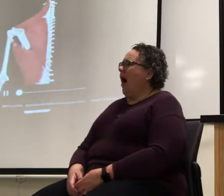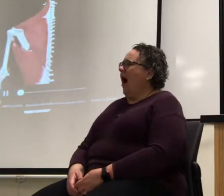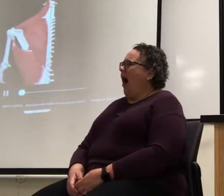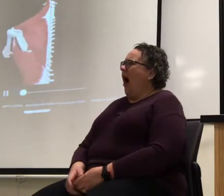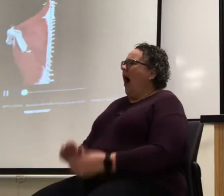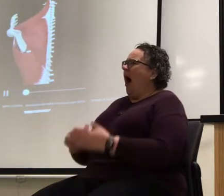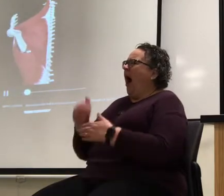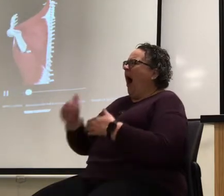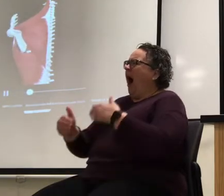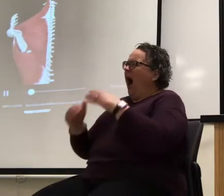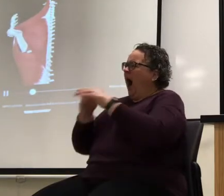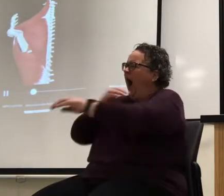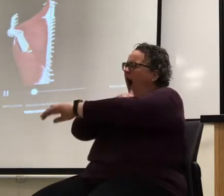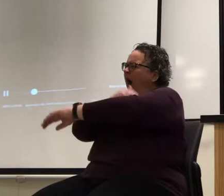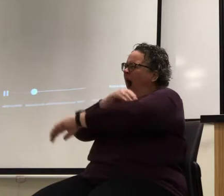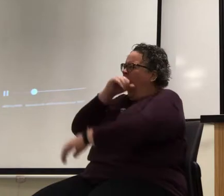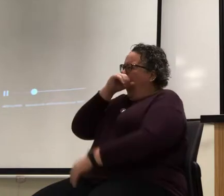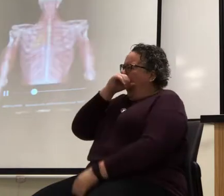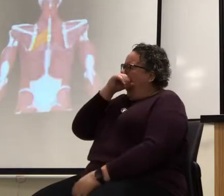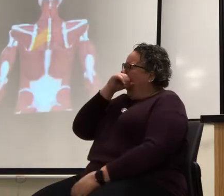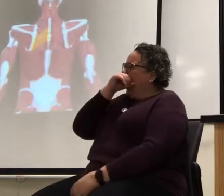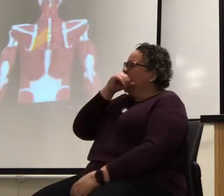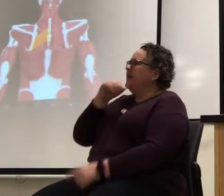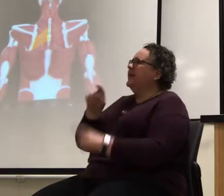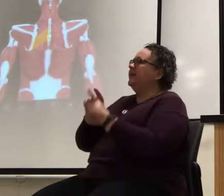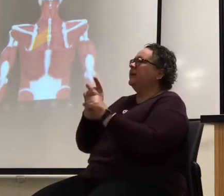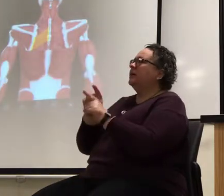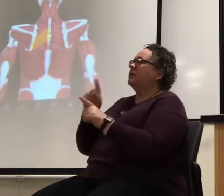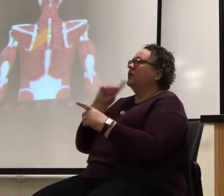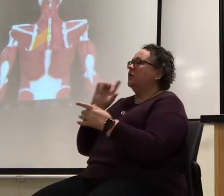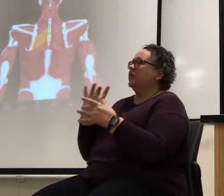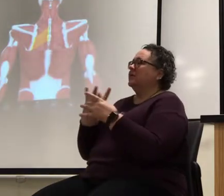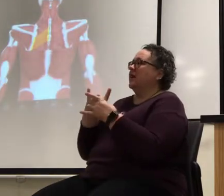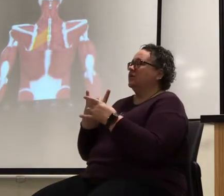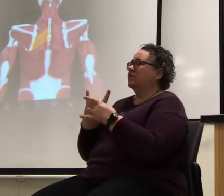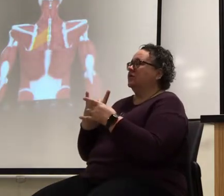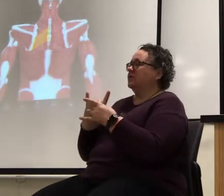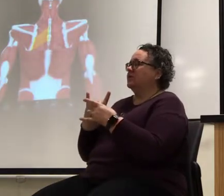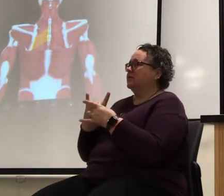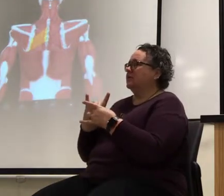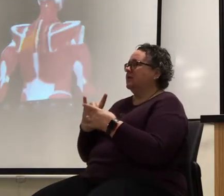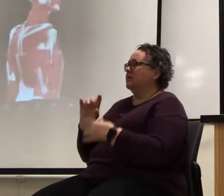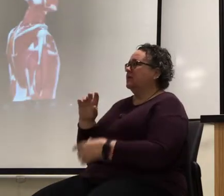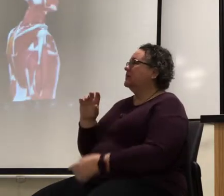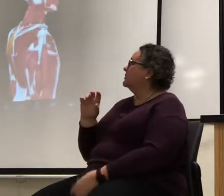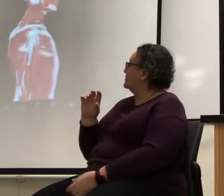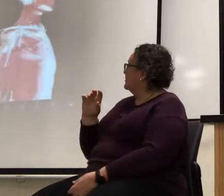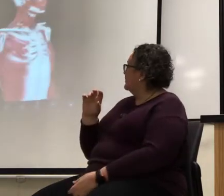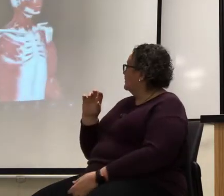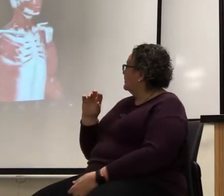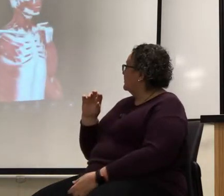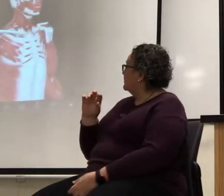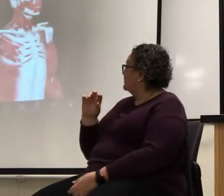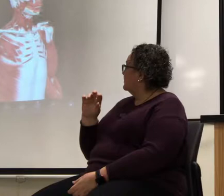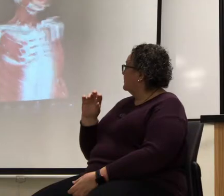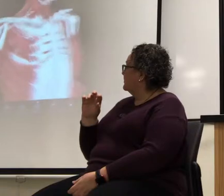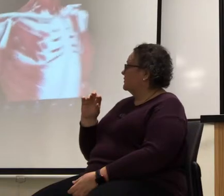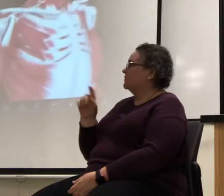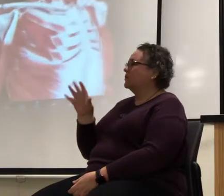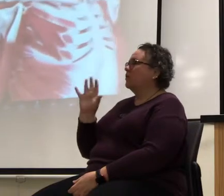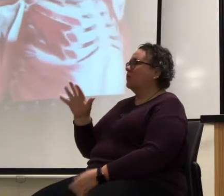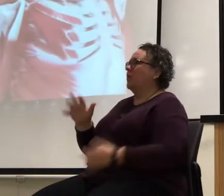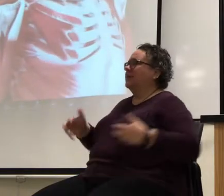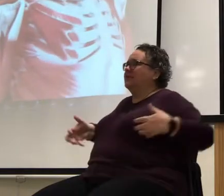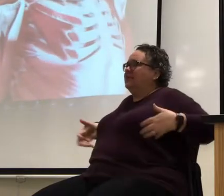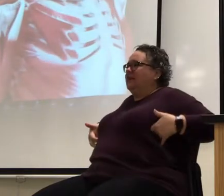The next muscle that also attaches to the scapula on the medial border is the serratus anterior. So go to your tickle zone.